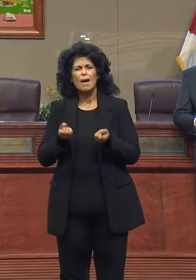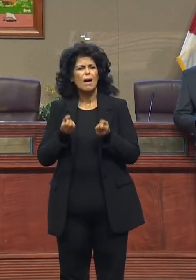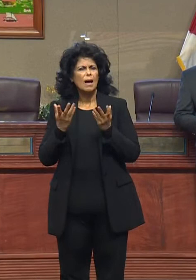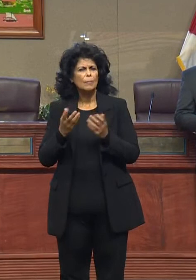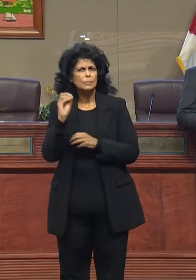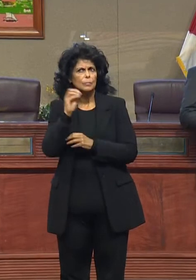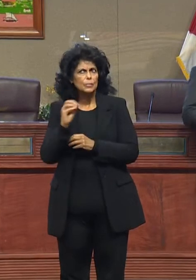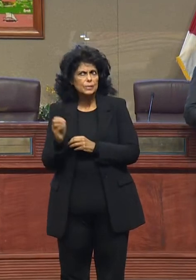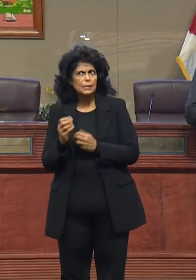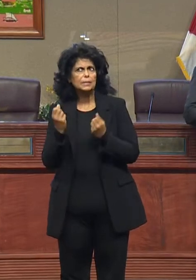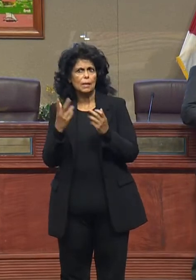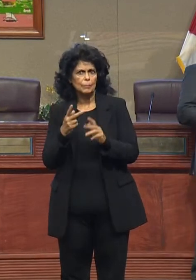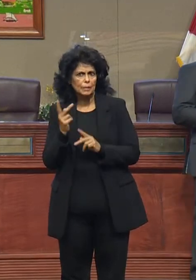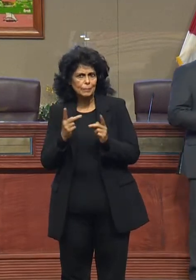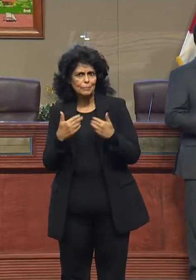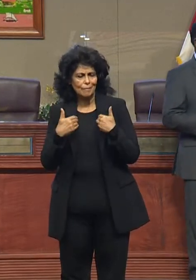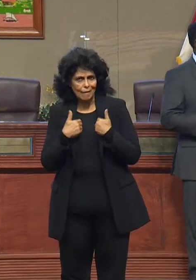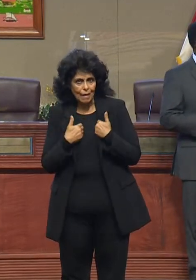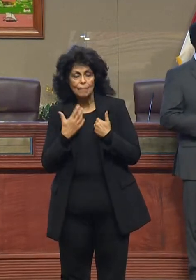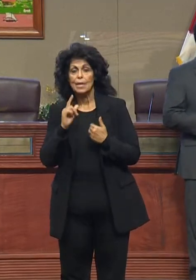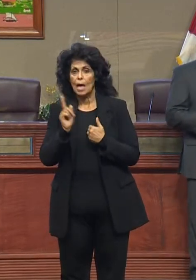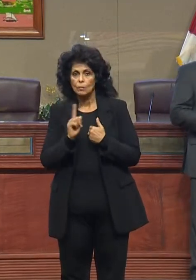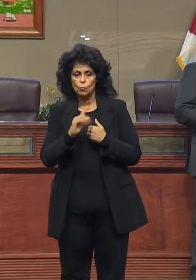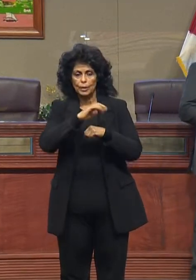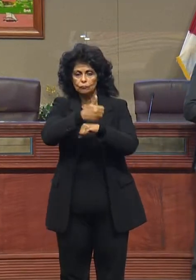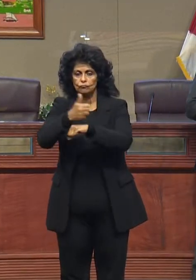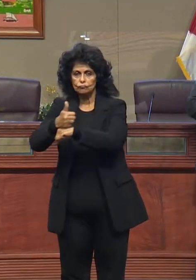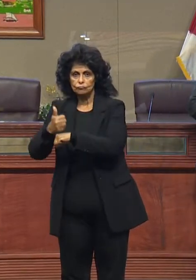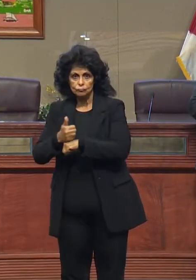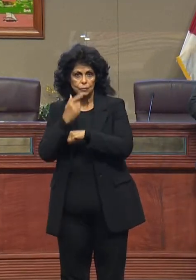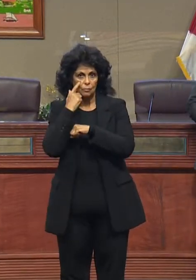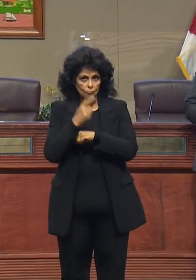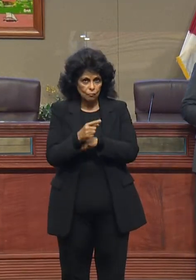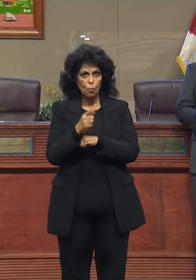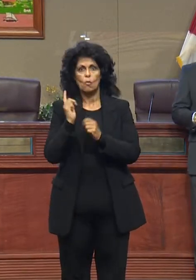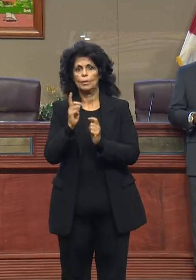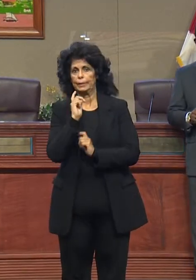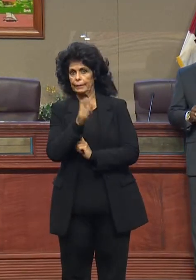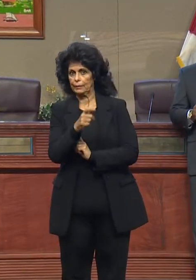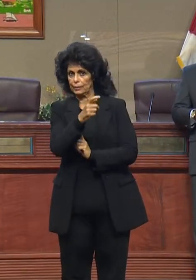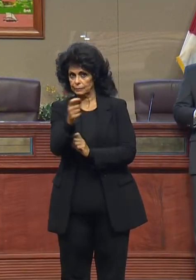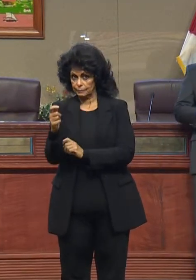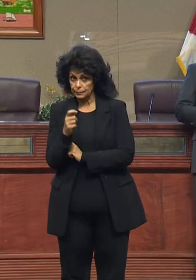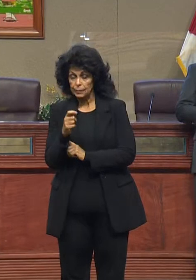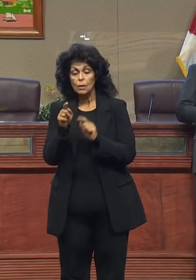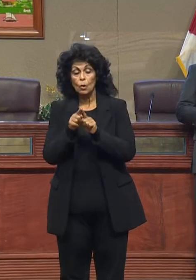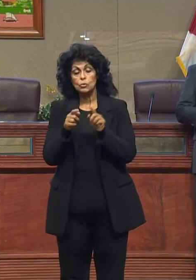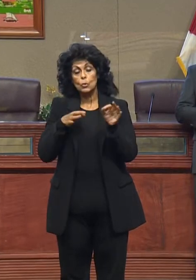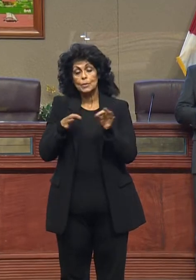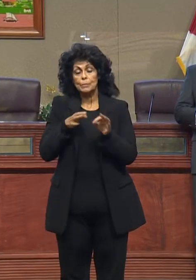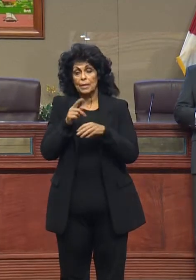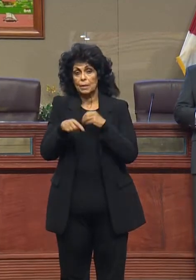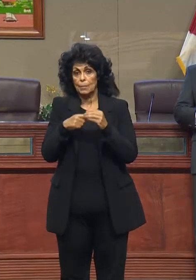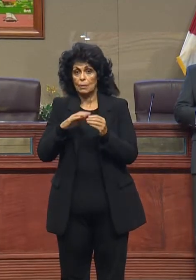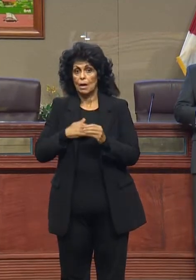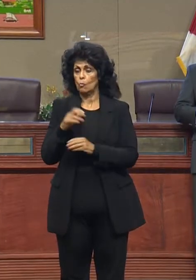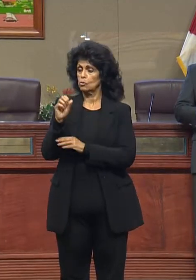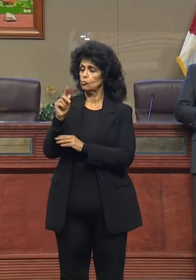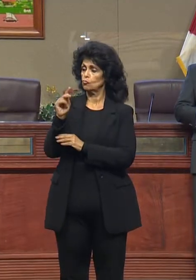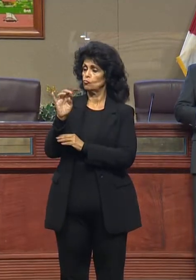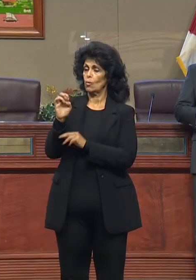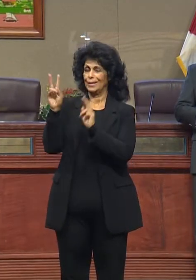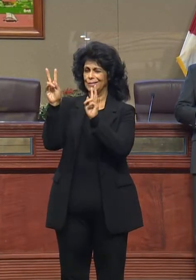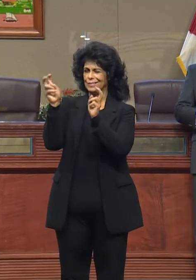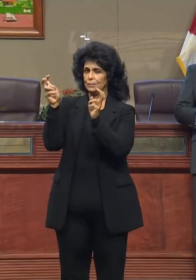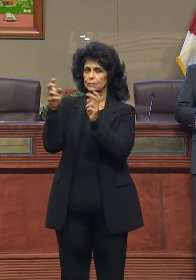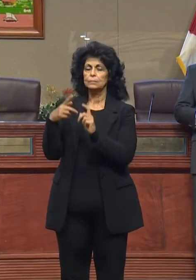FEMA vaccination locations. Mayor Demings will also reference the valuable work of our strike teams and the reemergence of a very